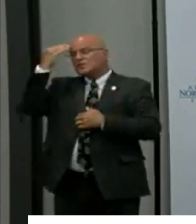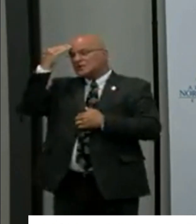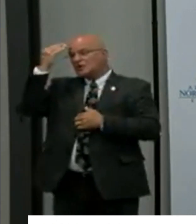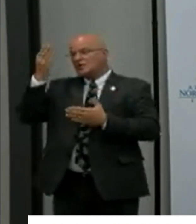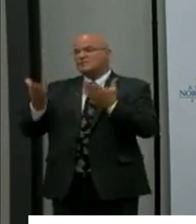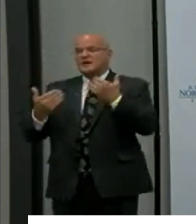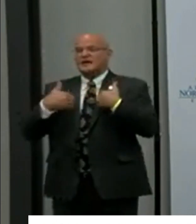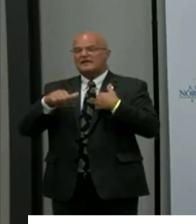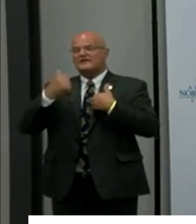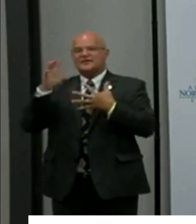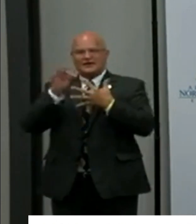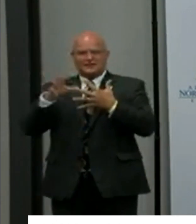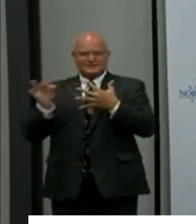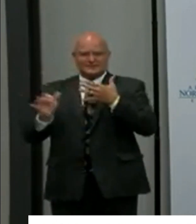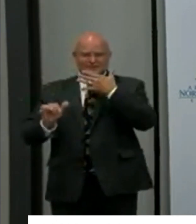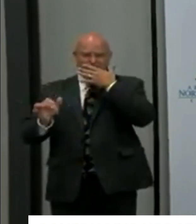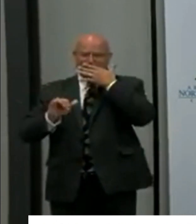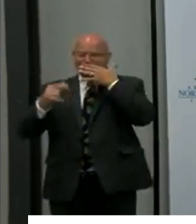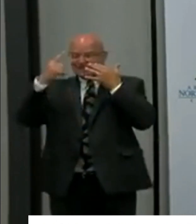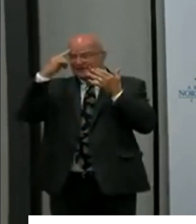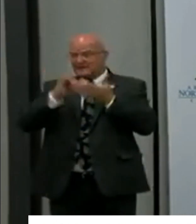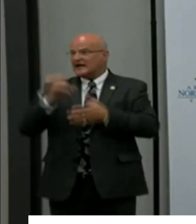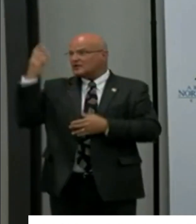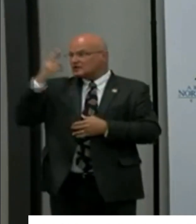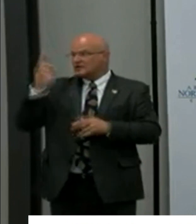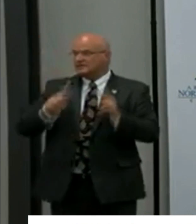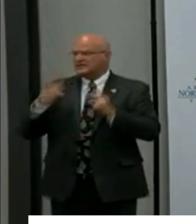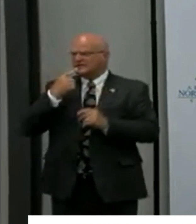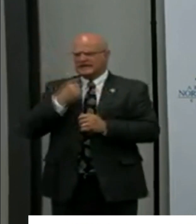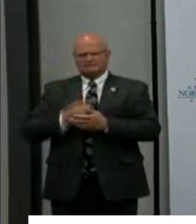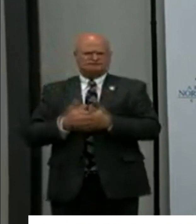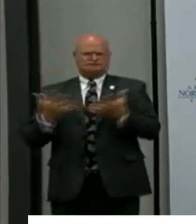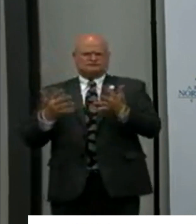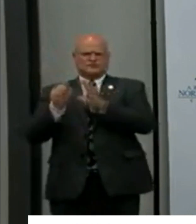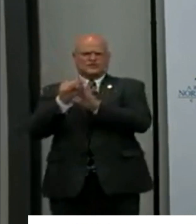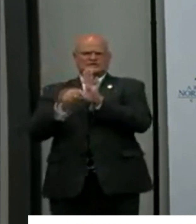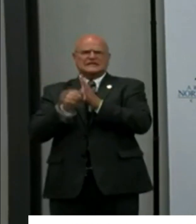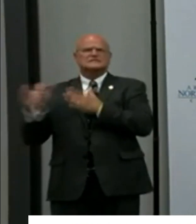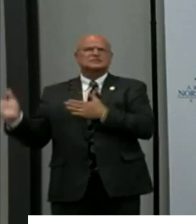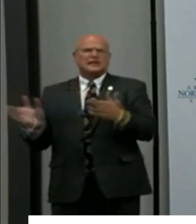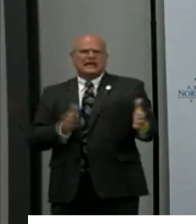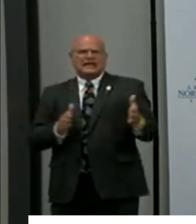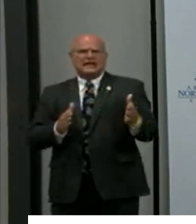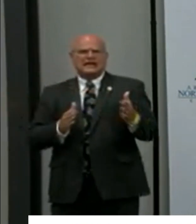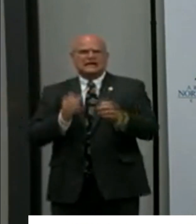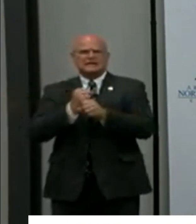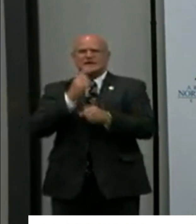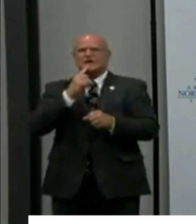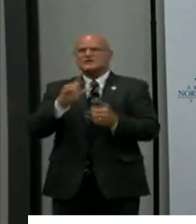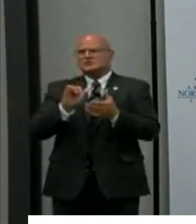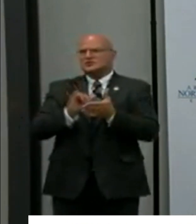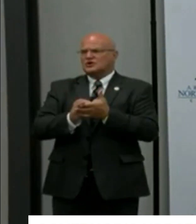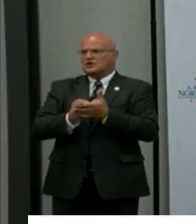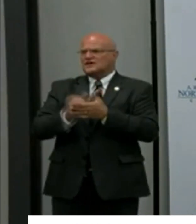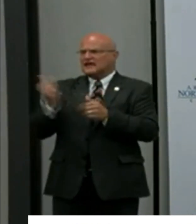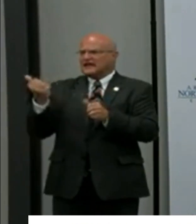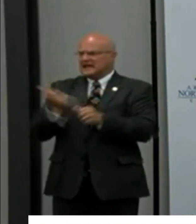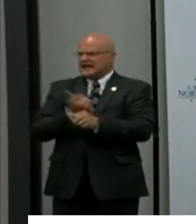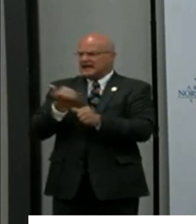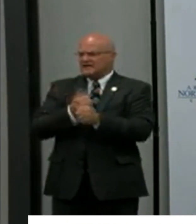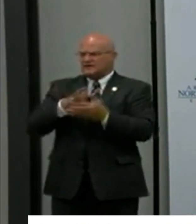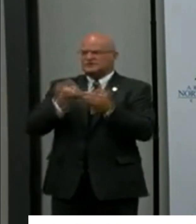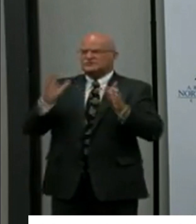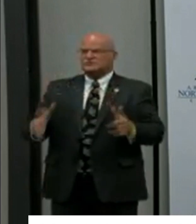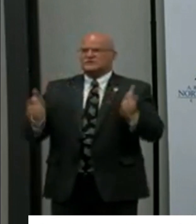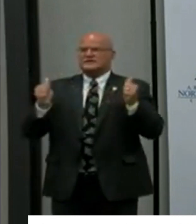we have to have other options. And for that reason, people say, well, what's the state's plan to make sure that every student